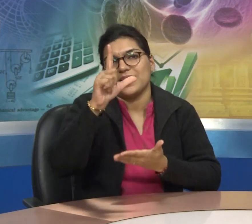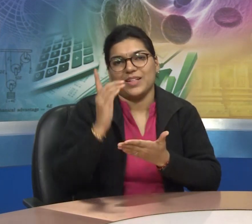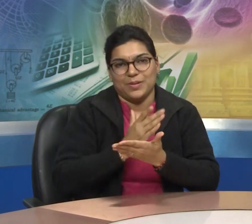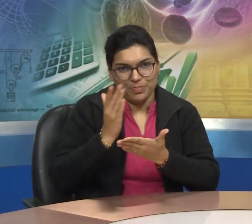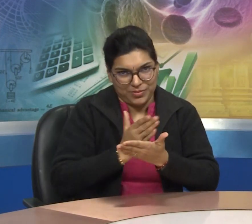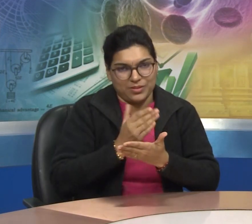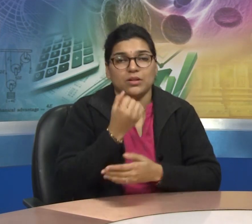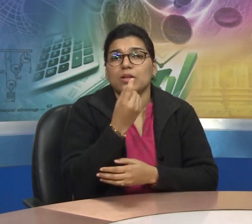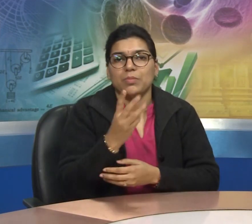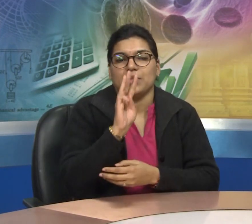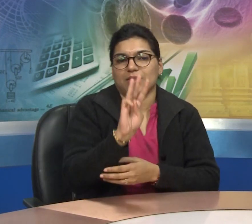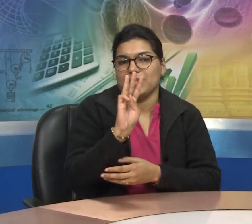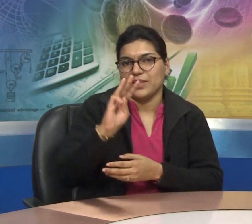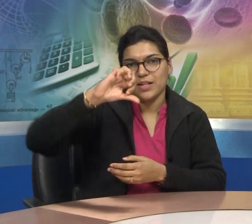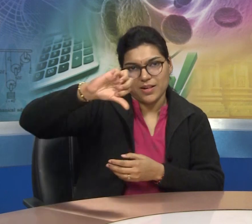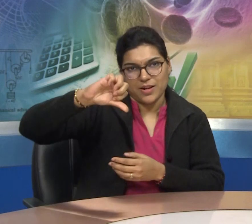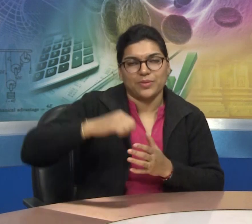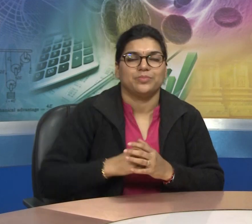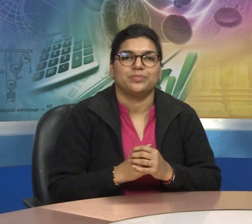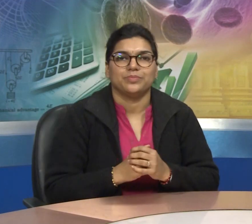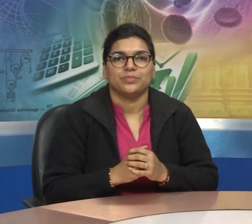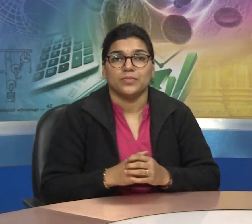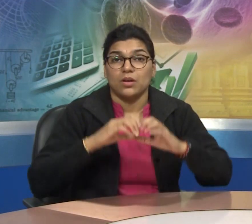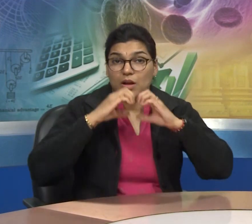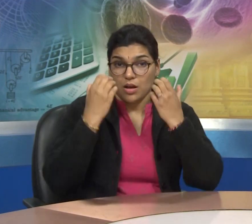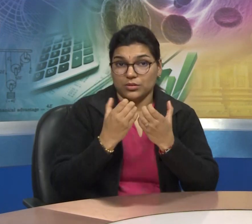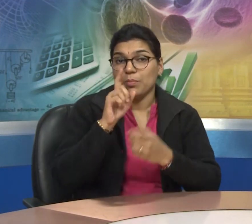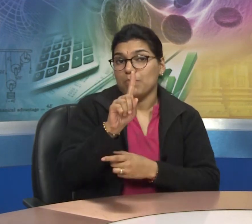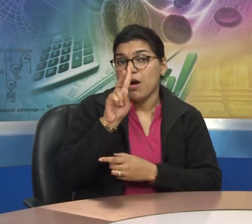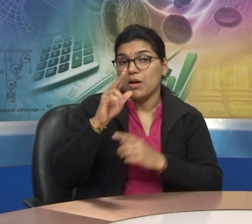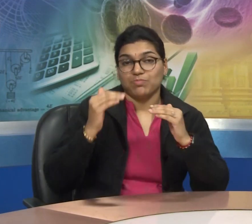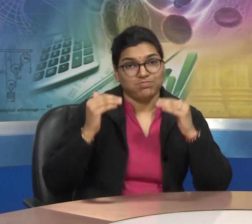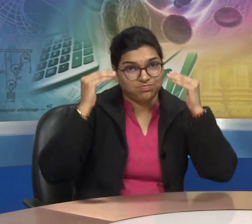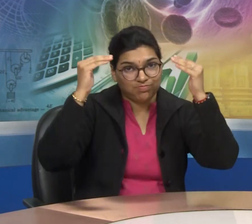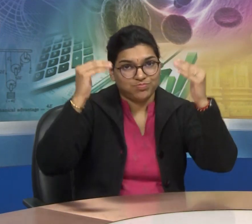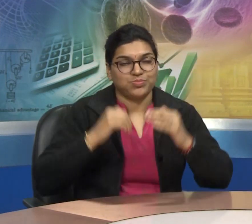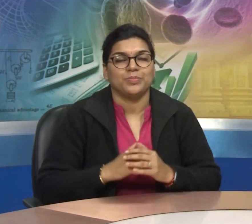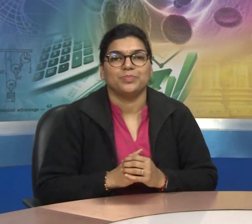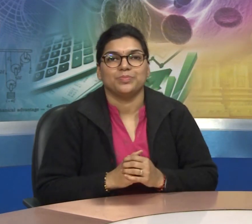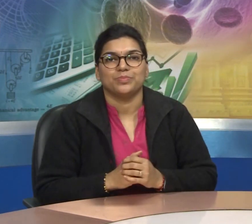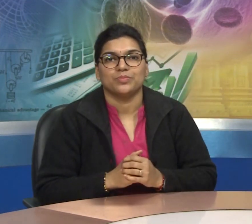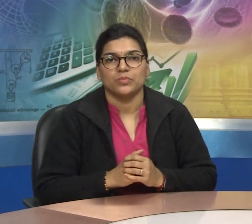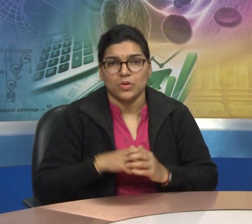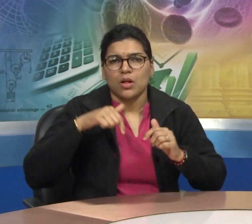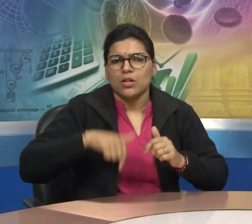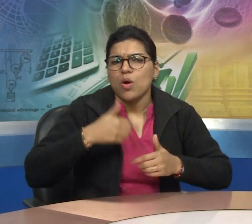and Information Science. Code number is 339. This video is for senior secondary